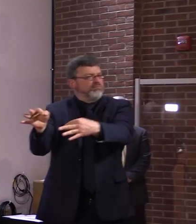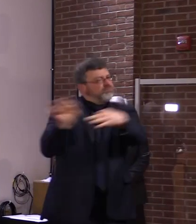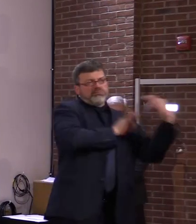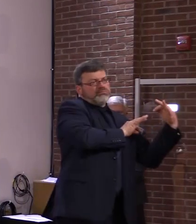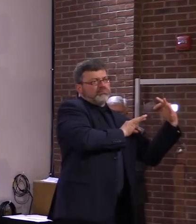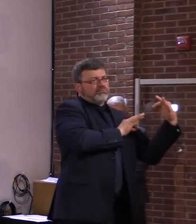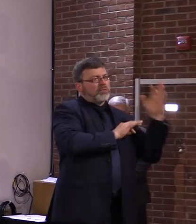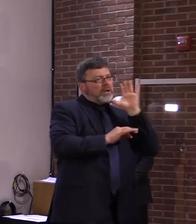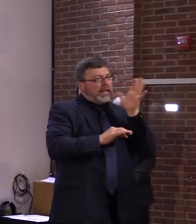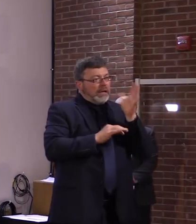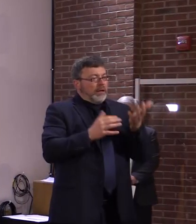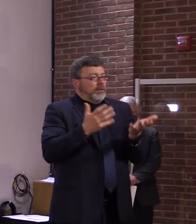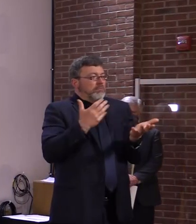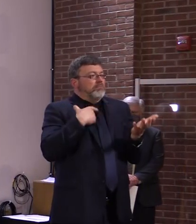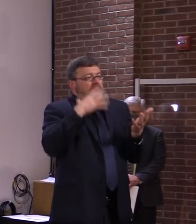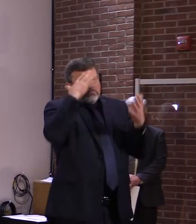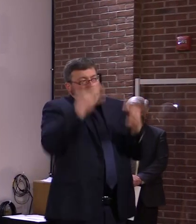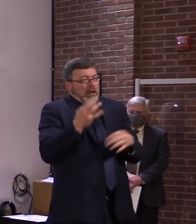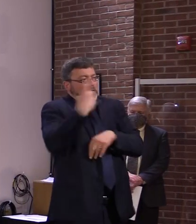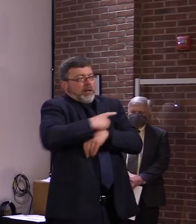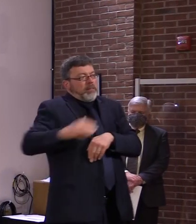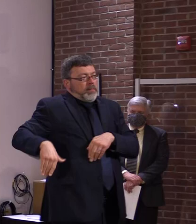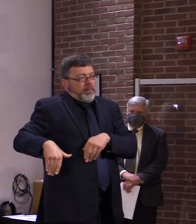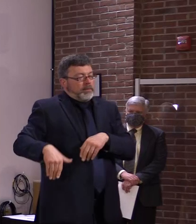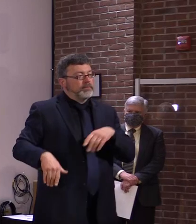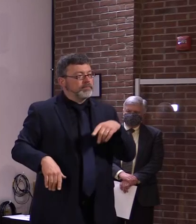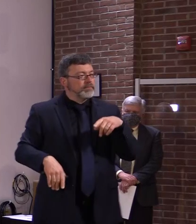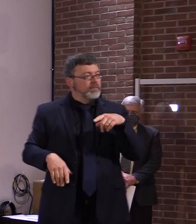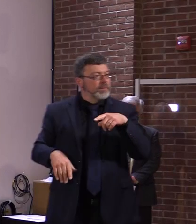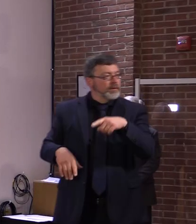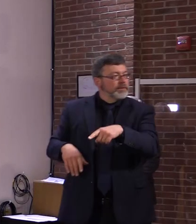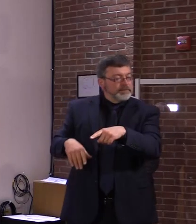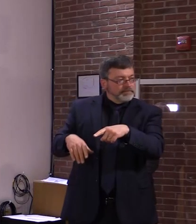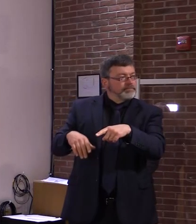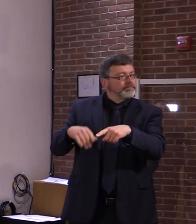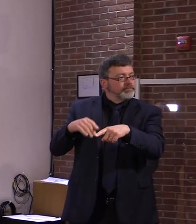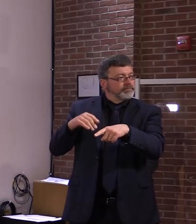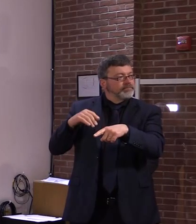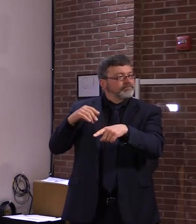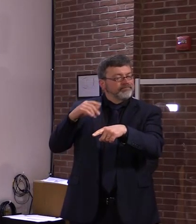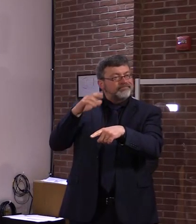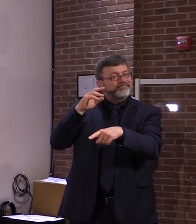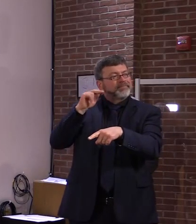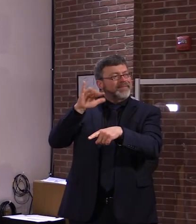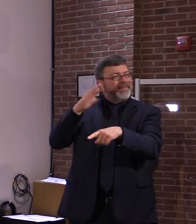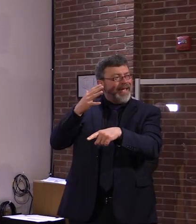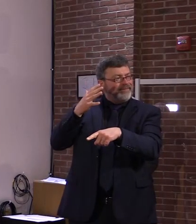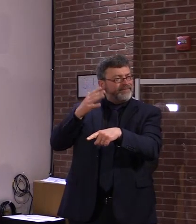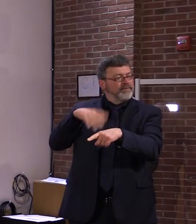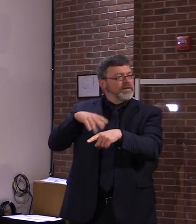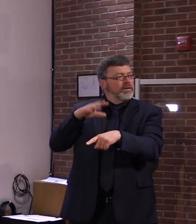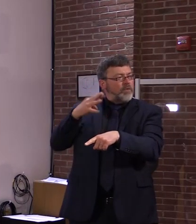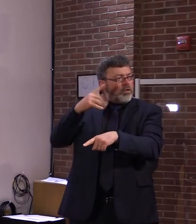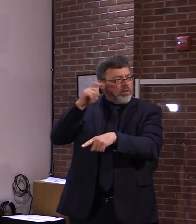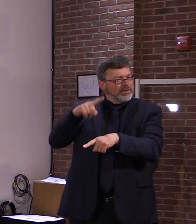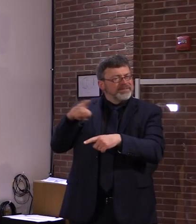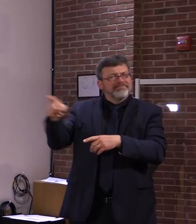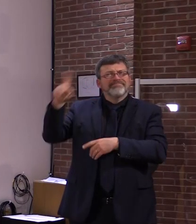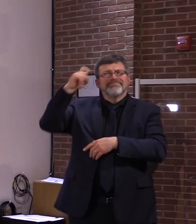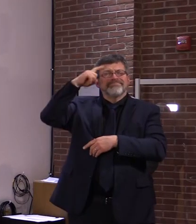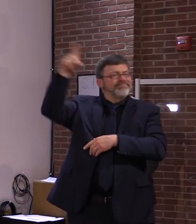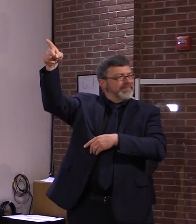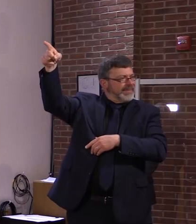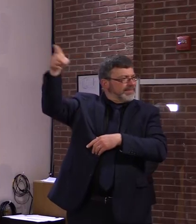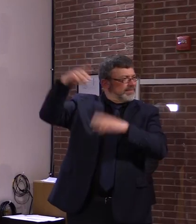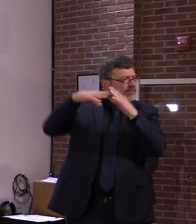Finally, just a State House question. There seems to be a little confusion about what you are requesting of